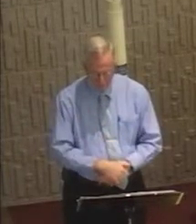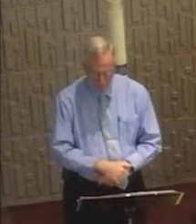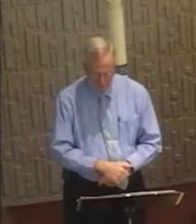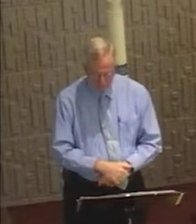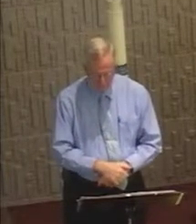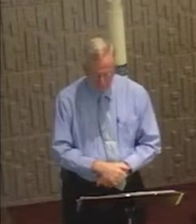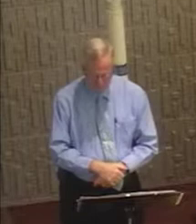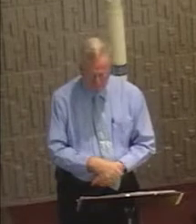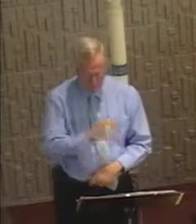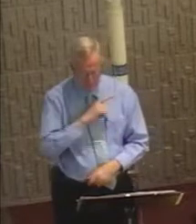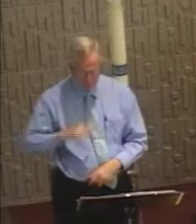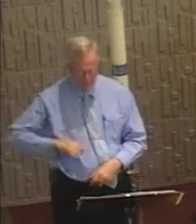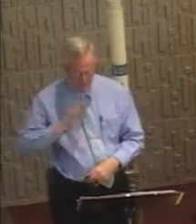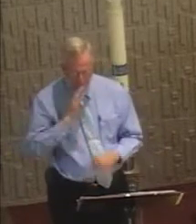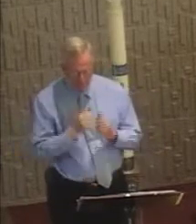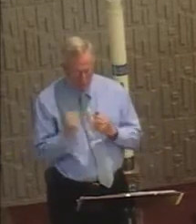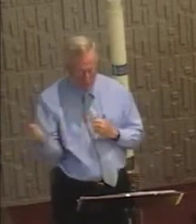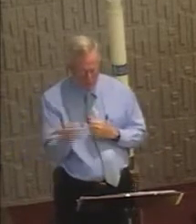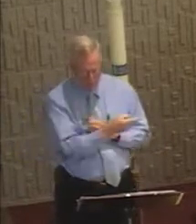The Lord be with you.